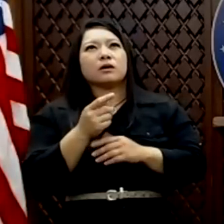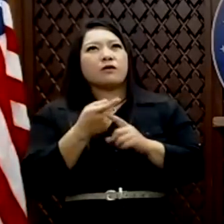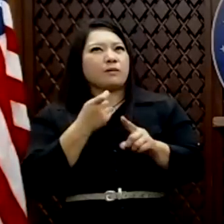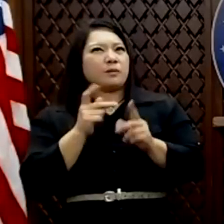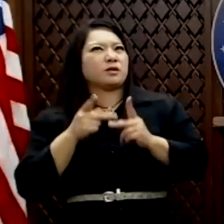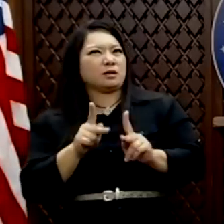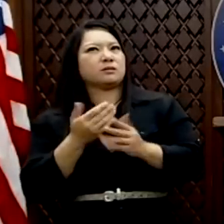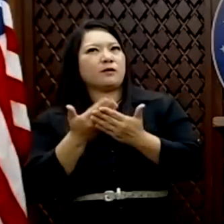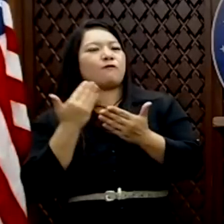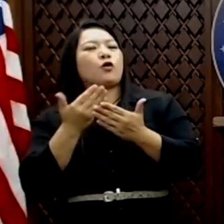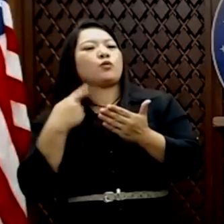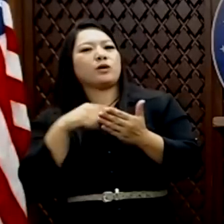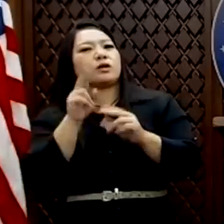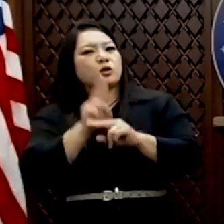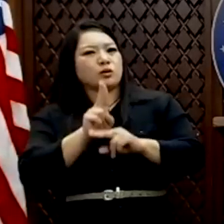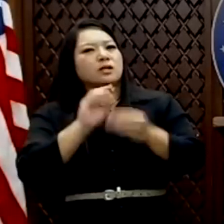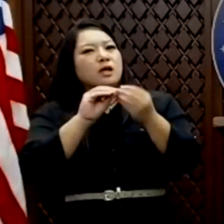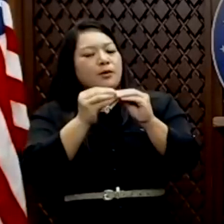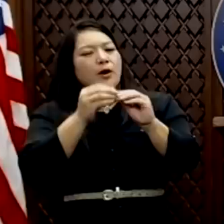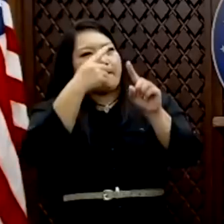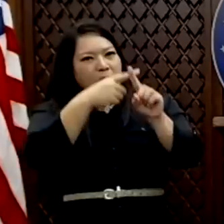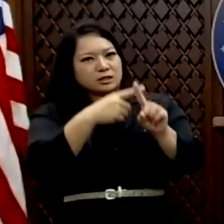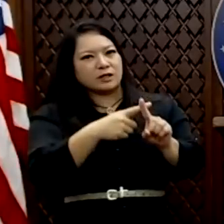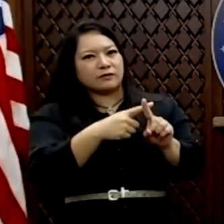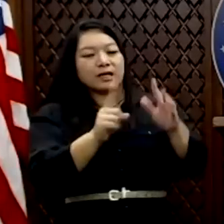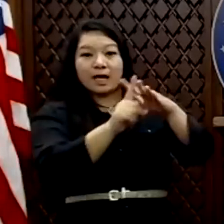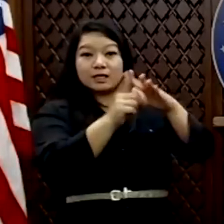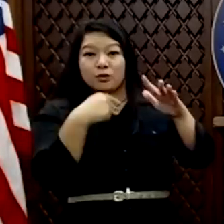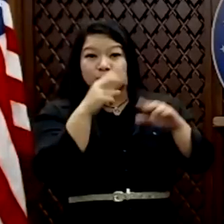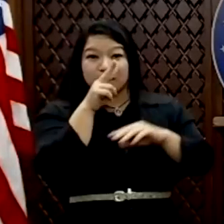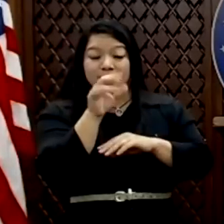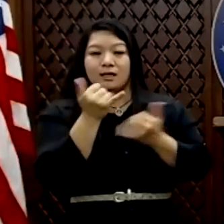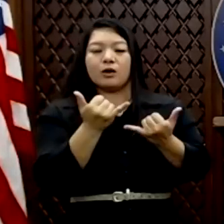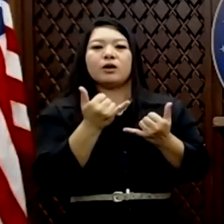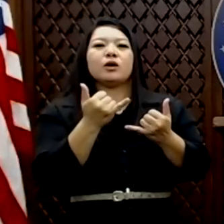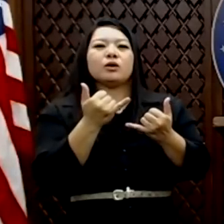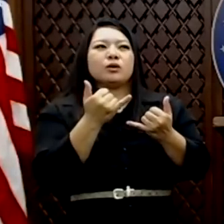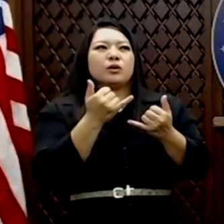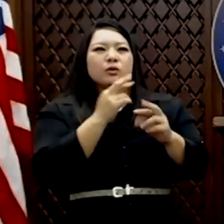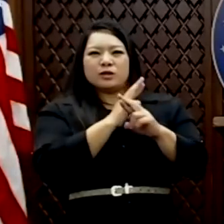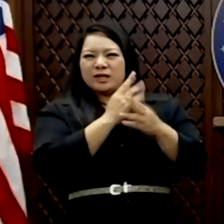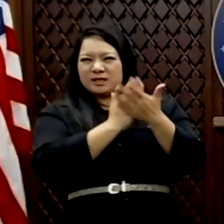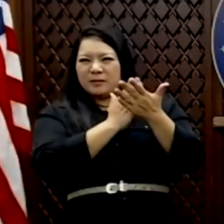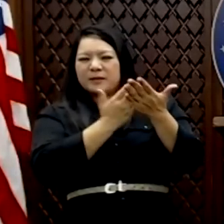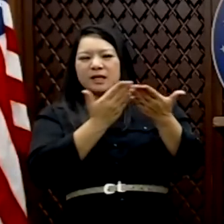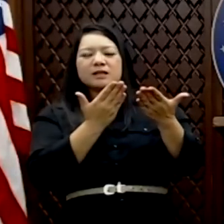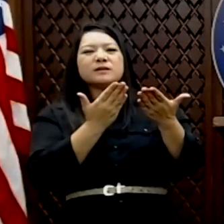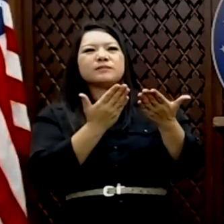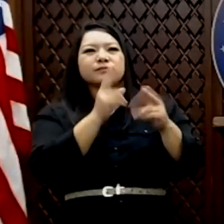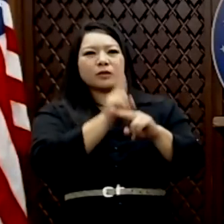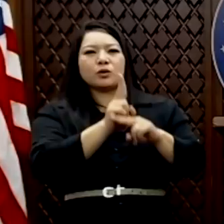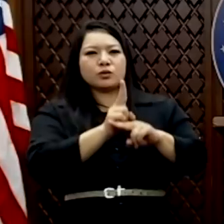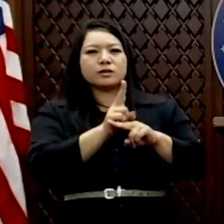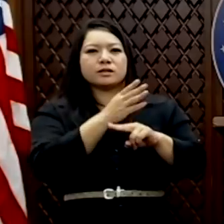had, we were actually using the number of positive cases that we were seeing. After we had restricted the use